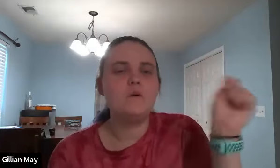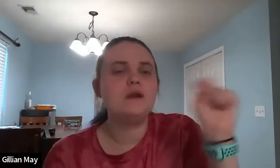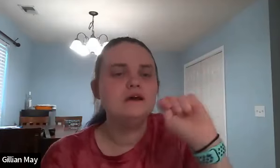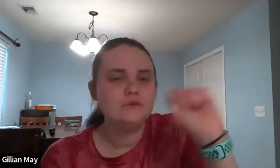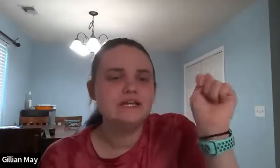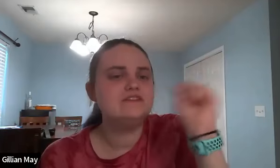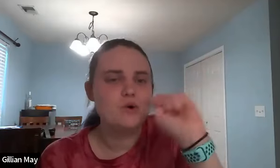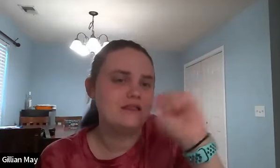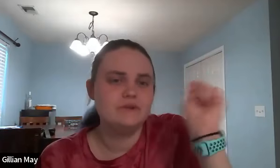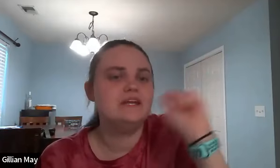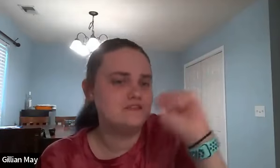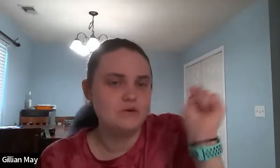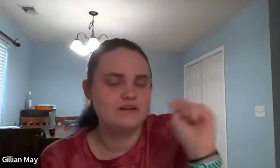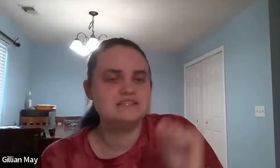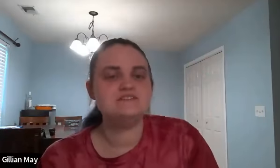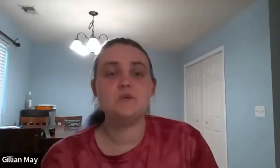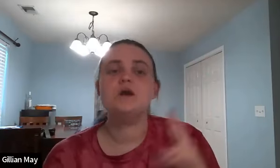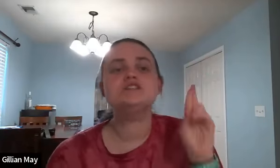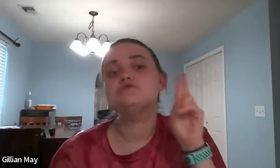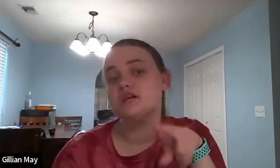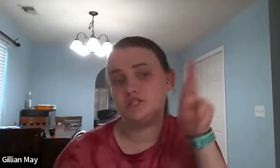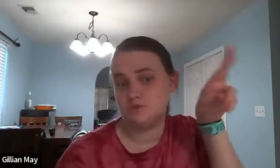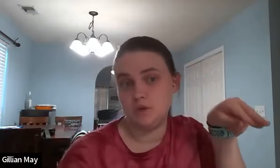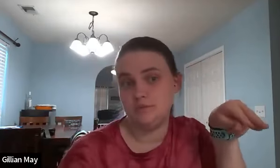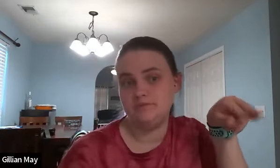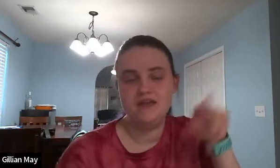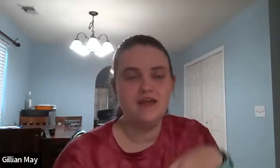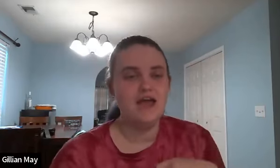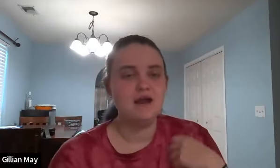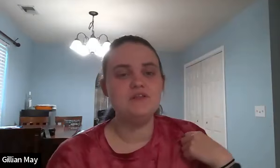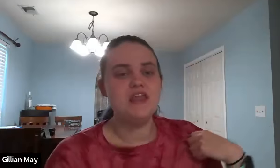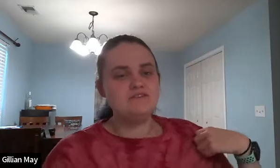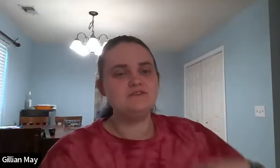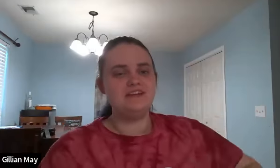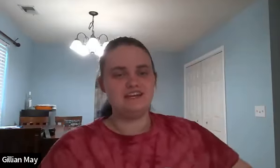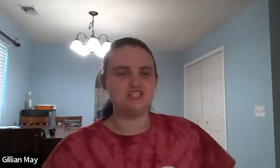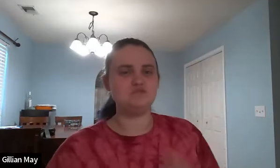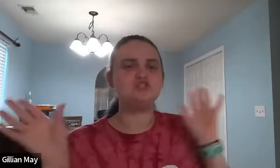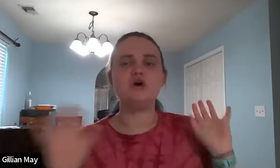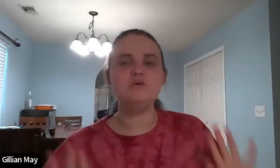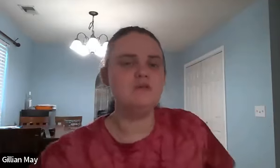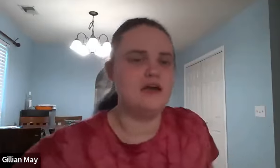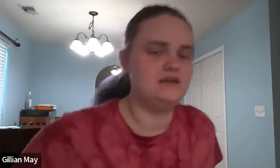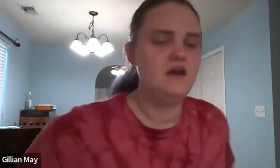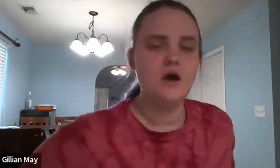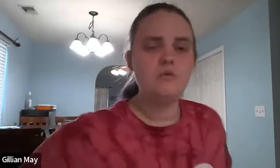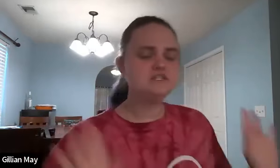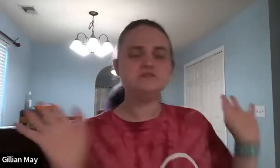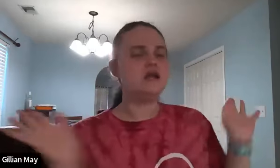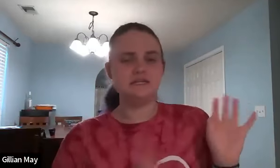going, we need the toilet, instead of saying, where's the restroom? And I will never forget it, because she was so like, we do not need to